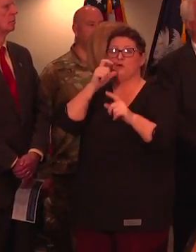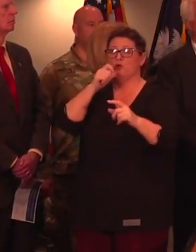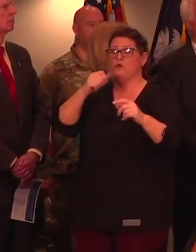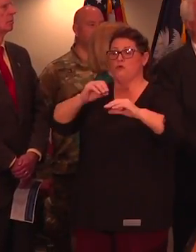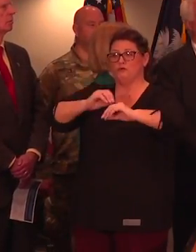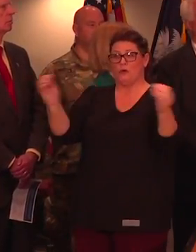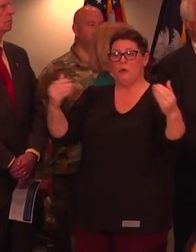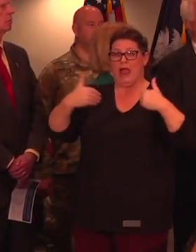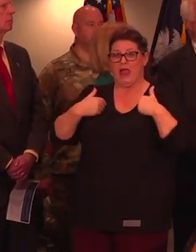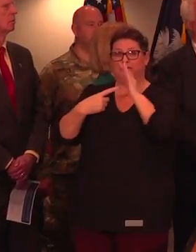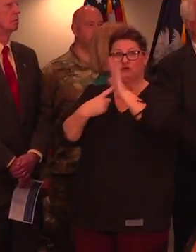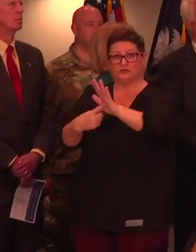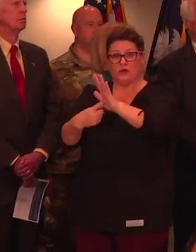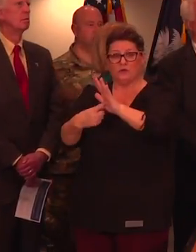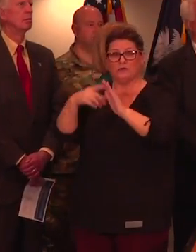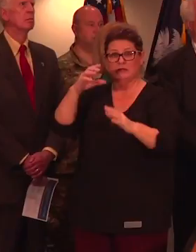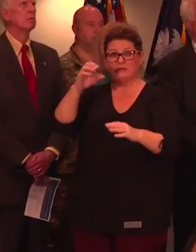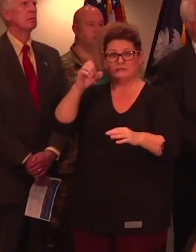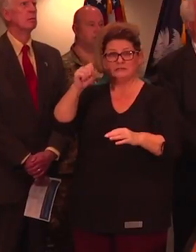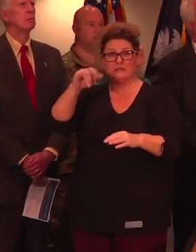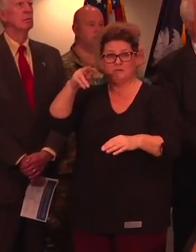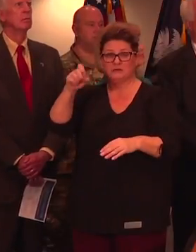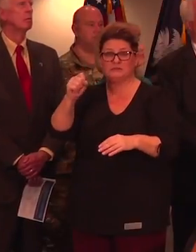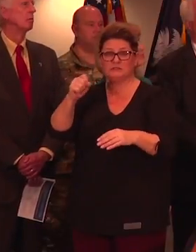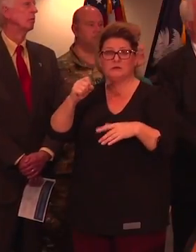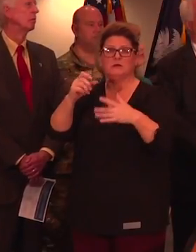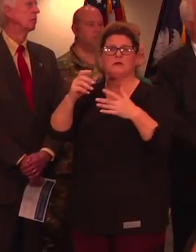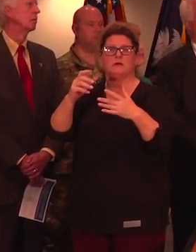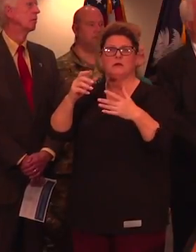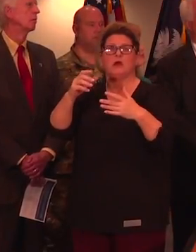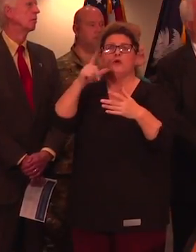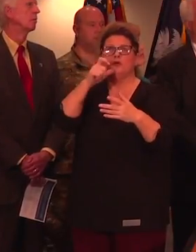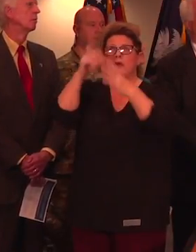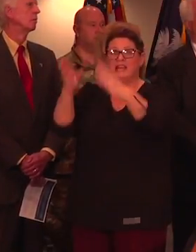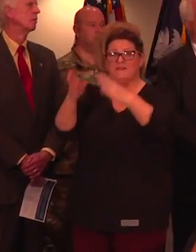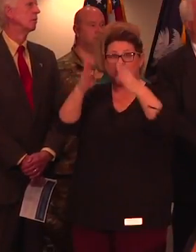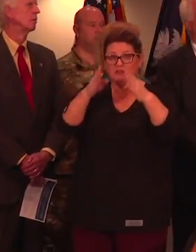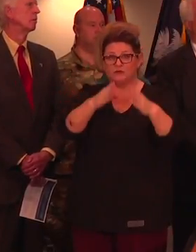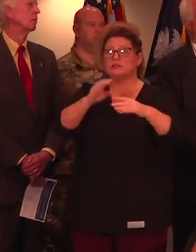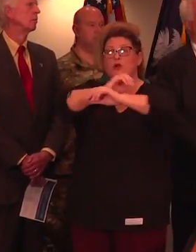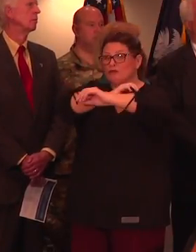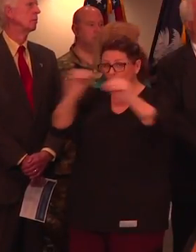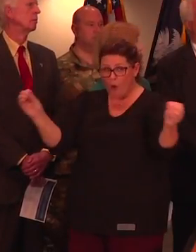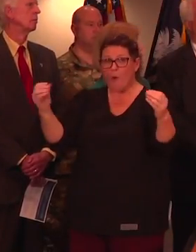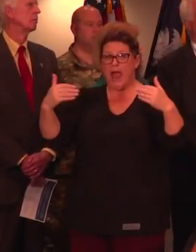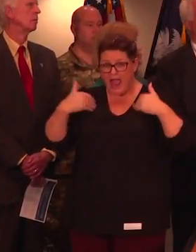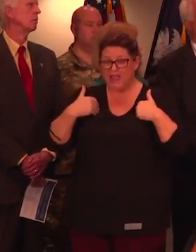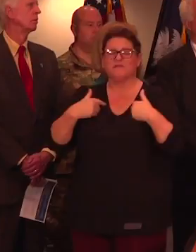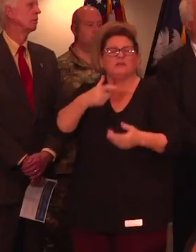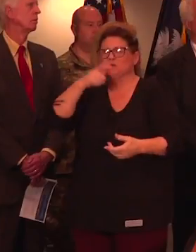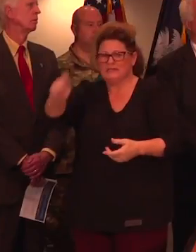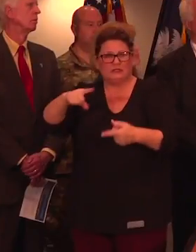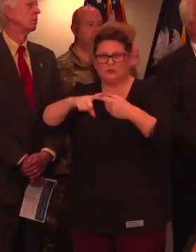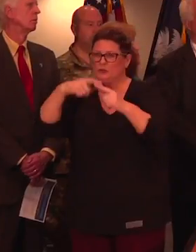want to strongly emphasize that we are otherwise not recommending testing individuals without symptoms to make decisions about